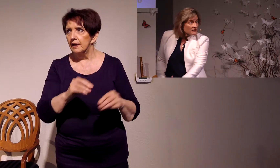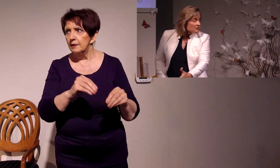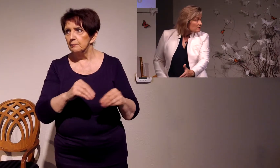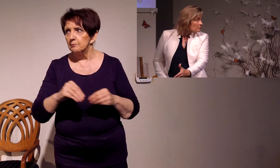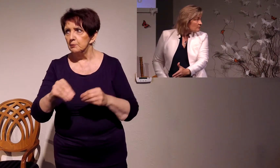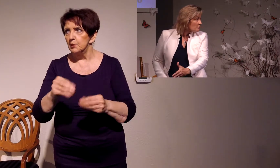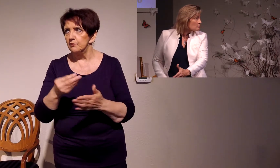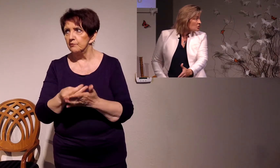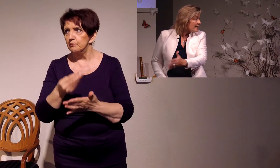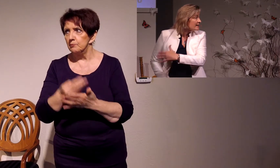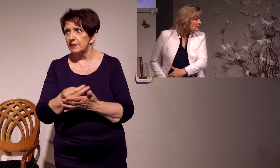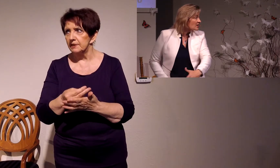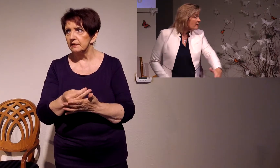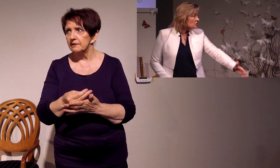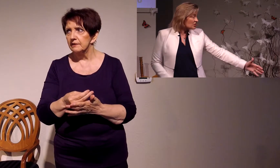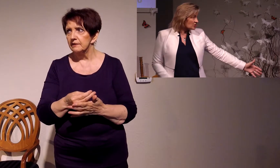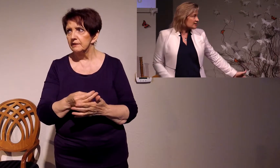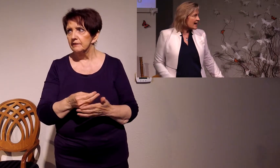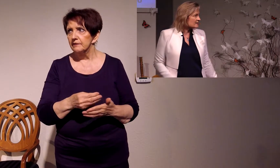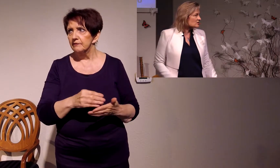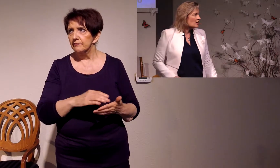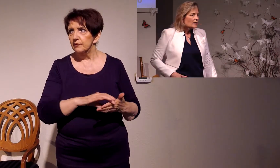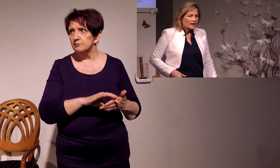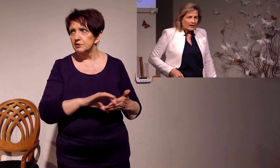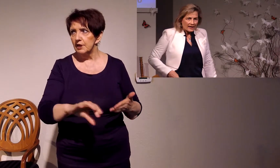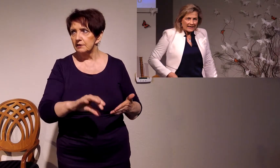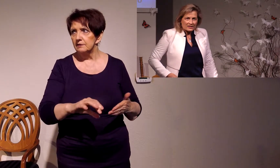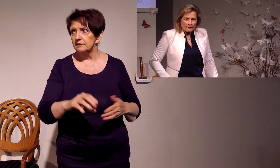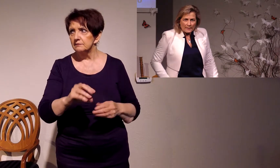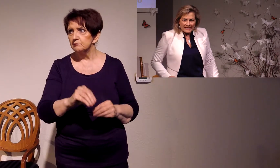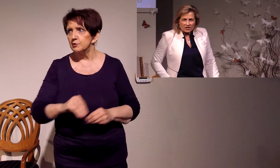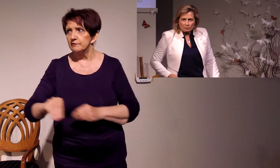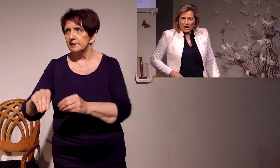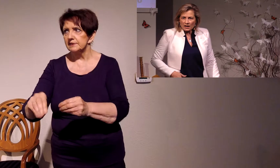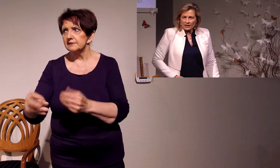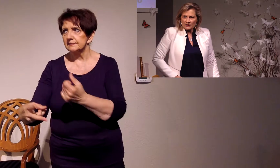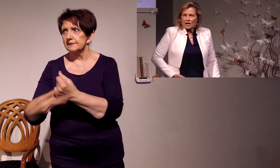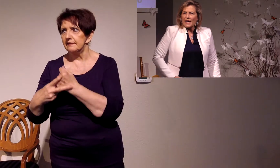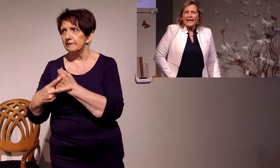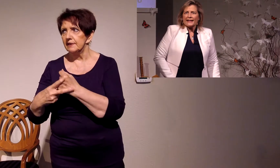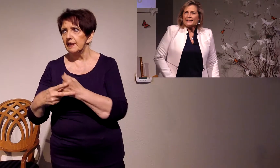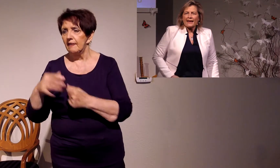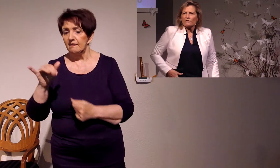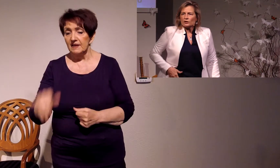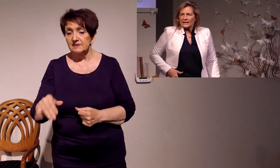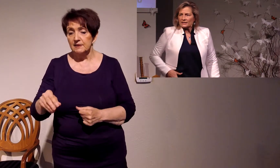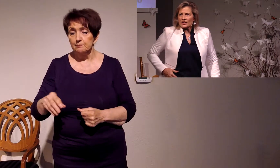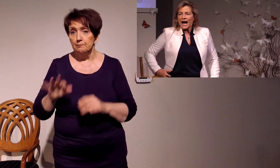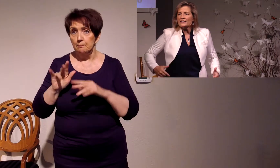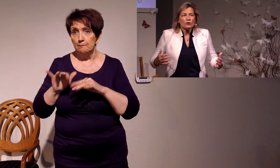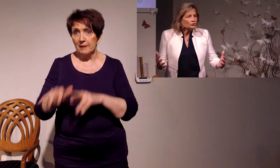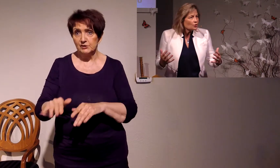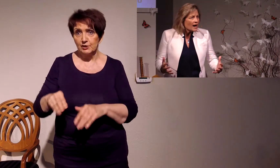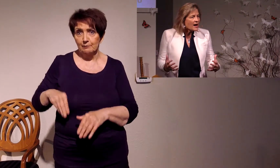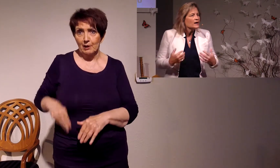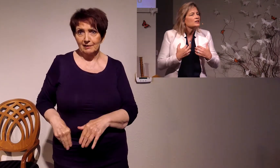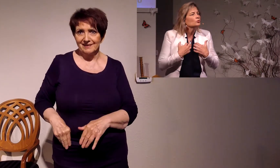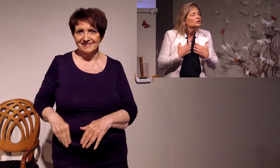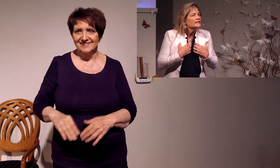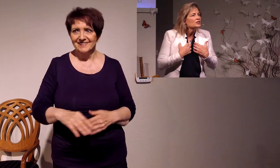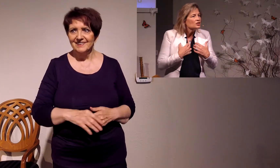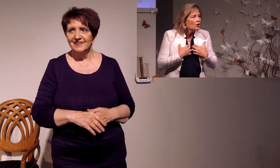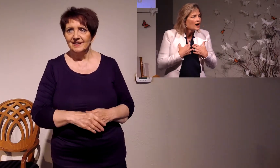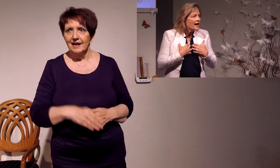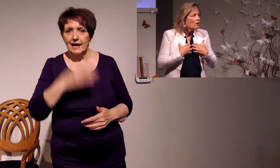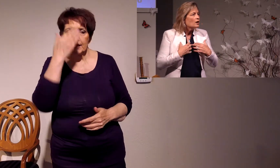from checking to savings? She said, yes. It's a magic pocket. It never ends. I don't know how. I